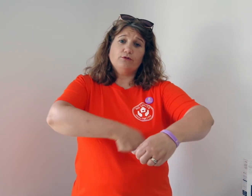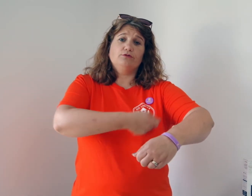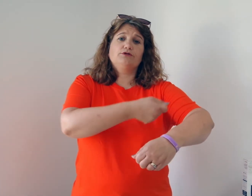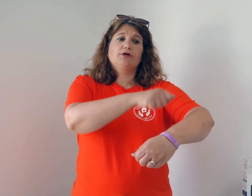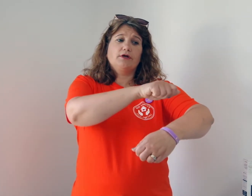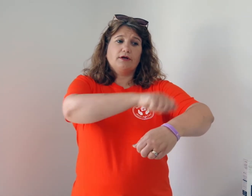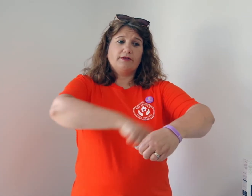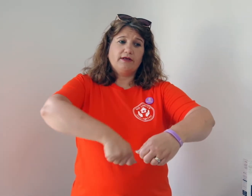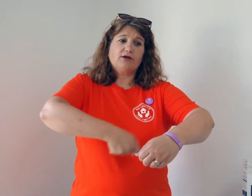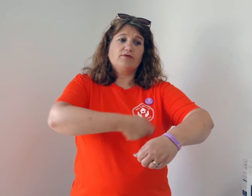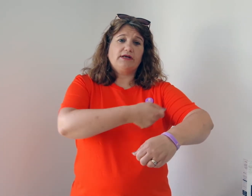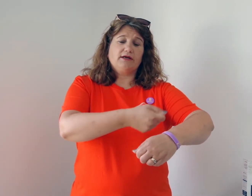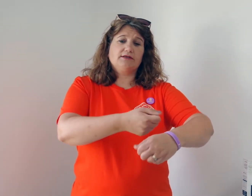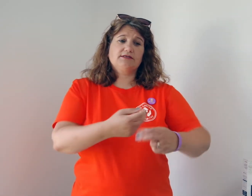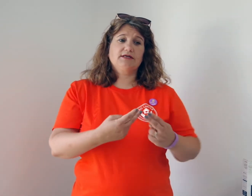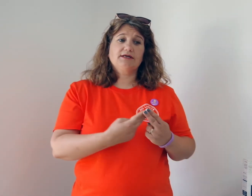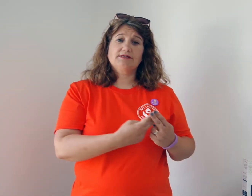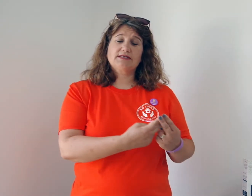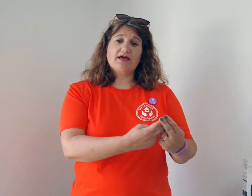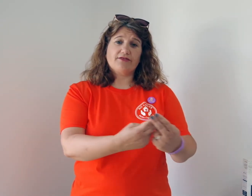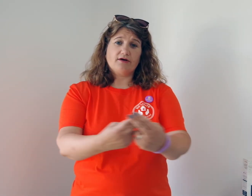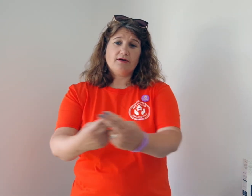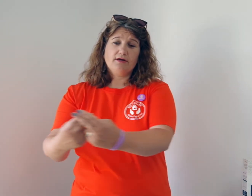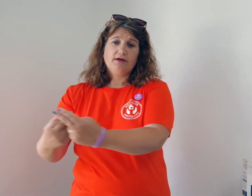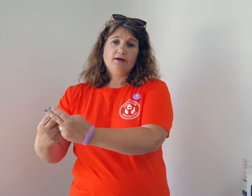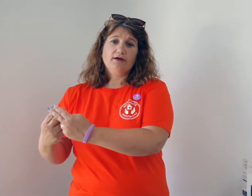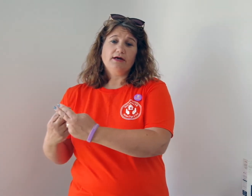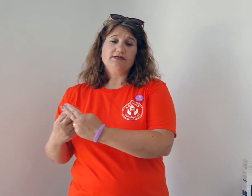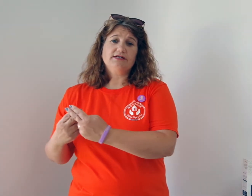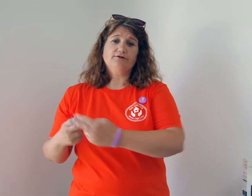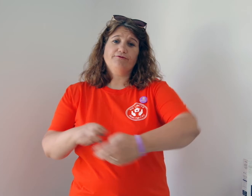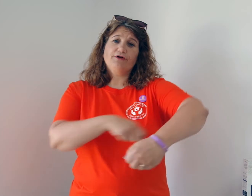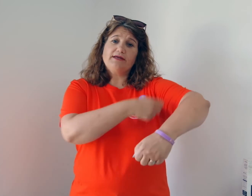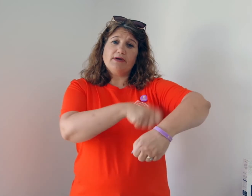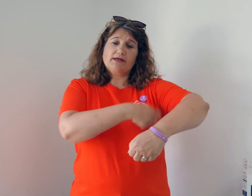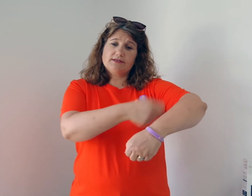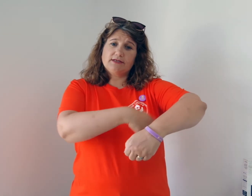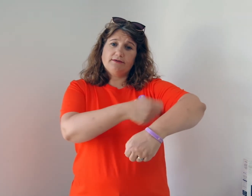Fold the ingredients together until fully mixed.